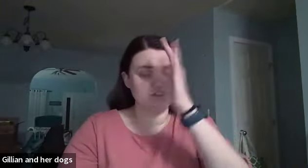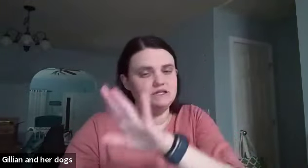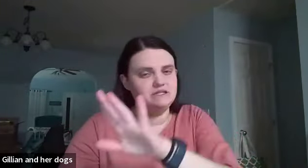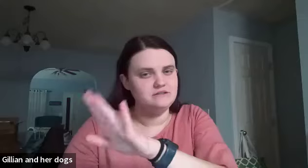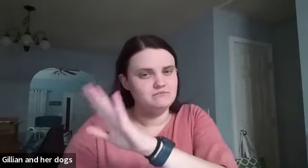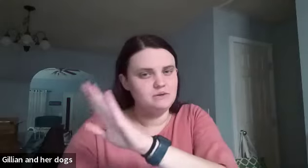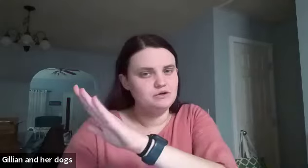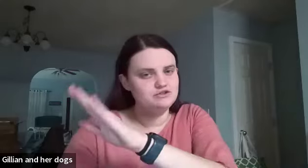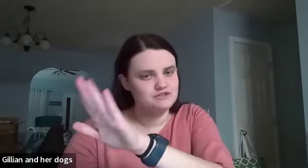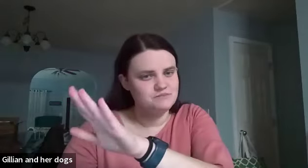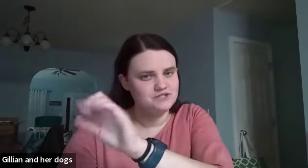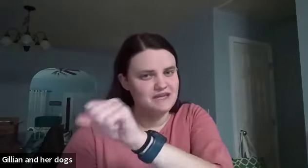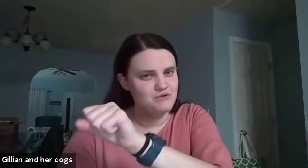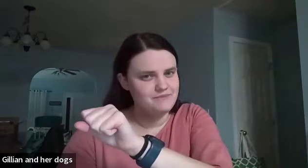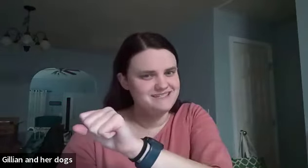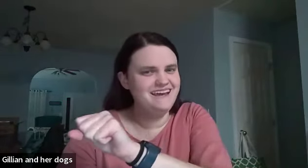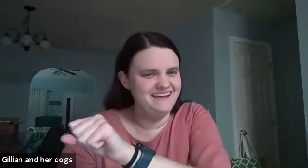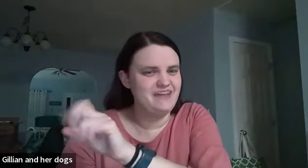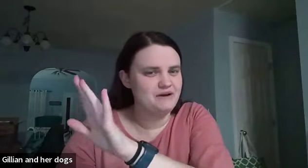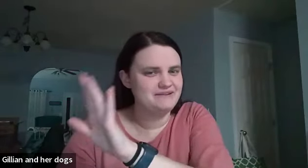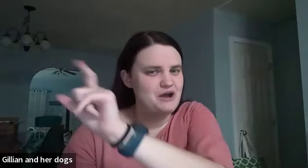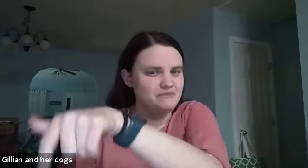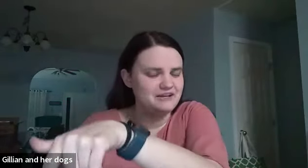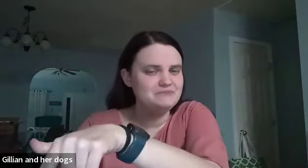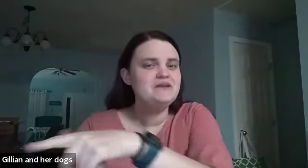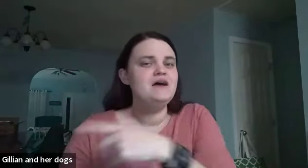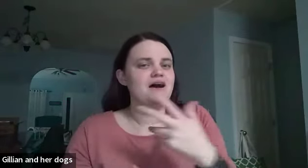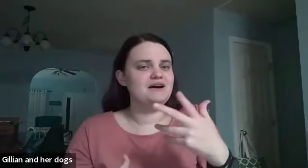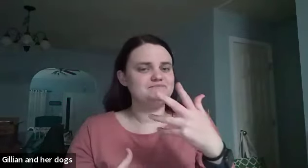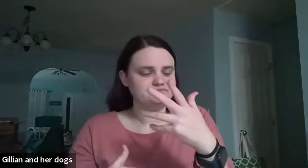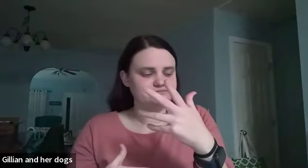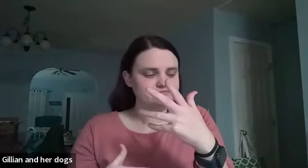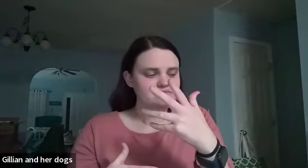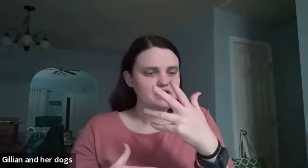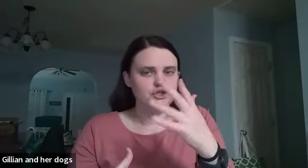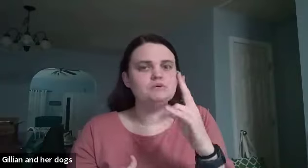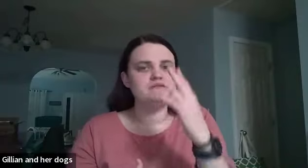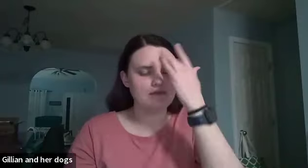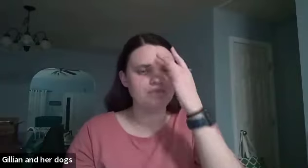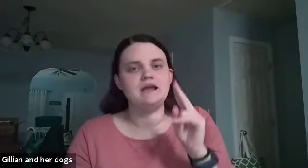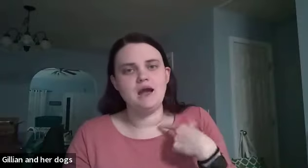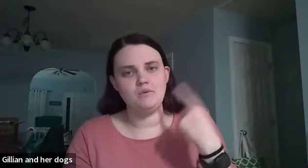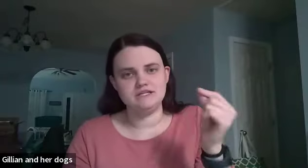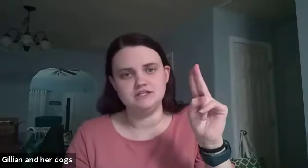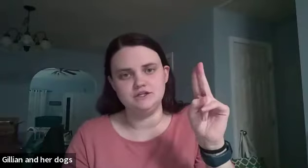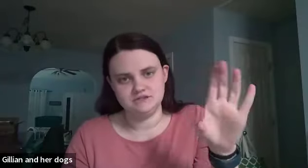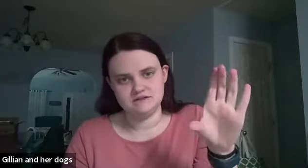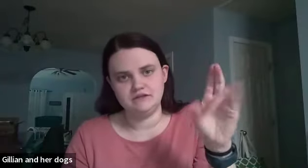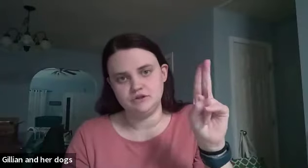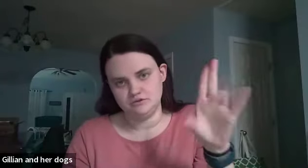which we will do descriptions, I promise. That one will come later. You would then be like, I went to like the